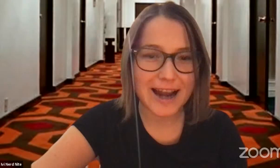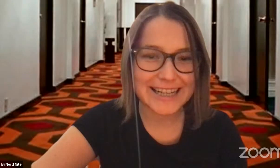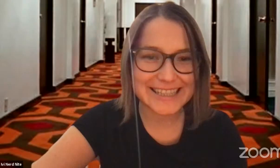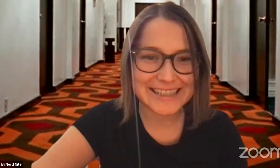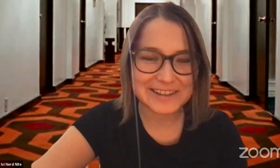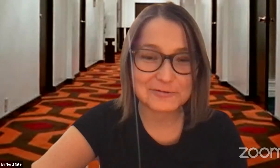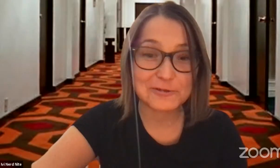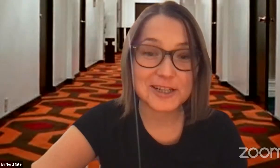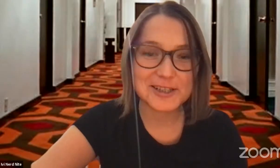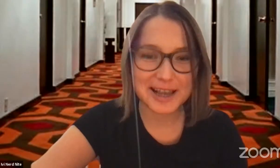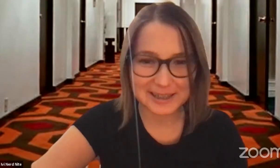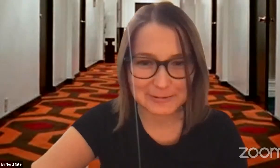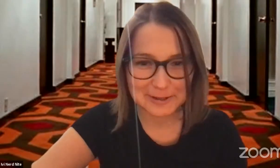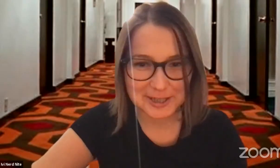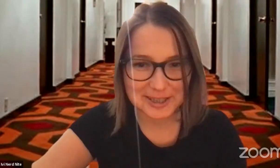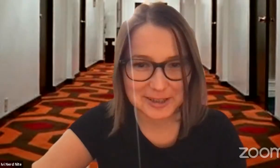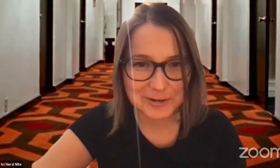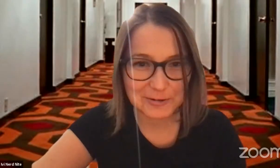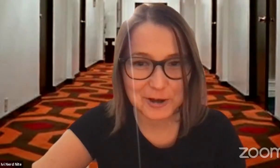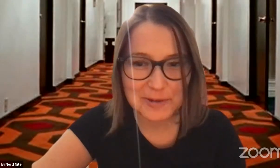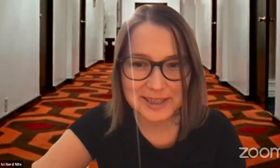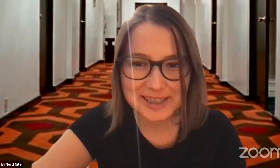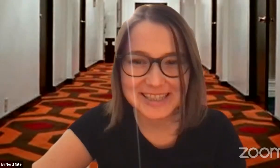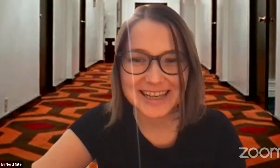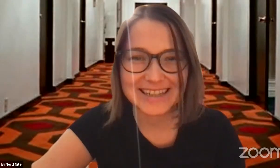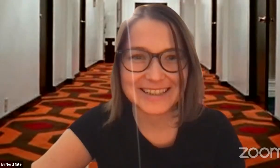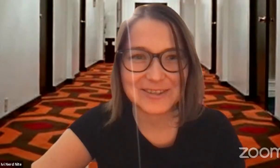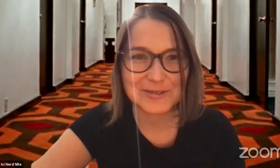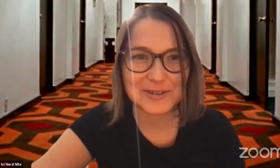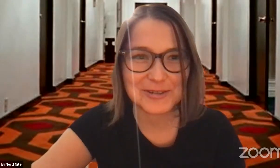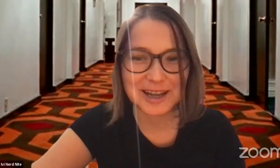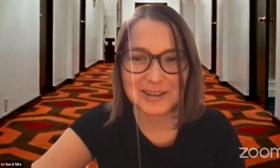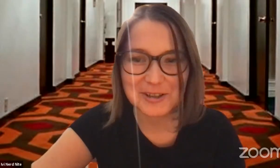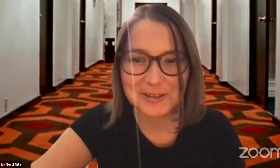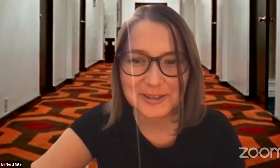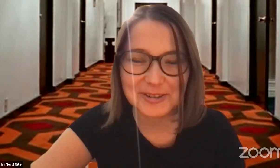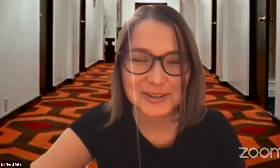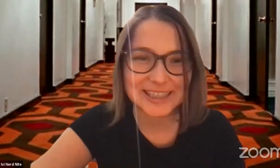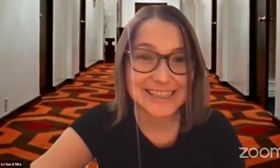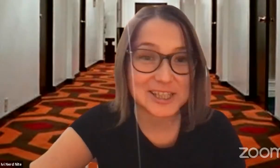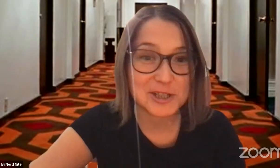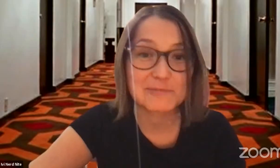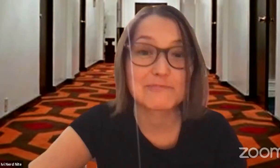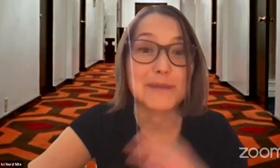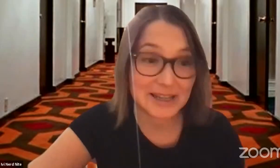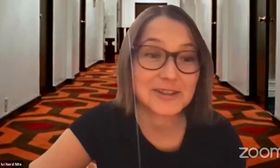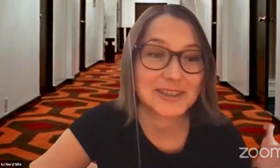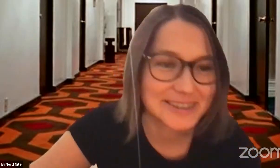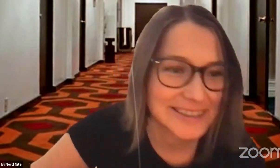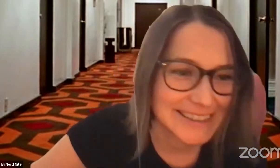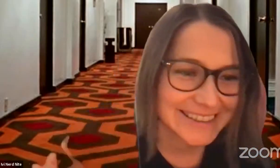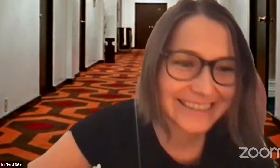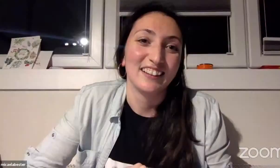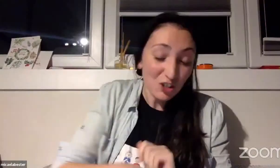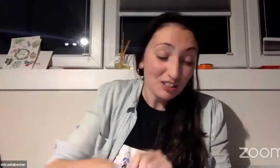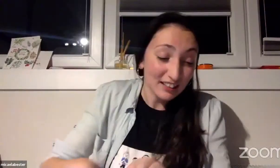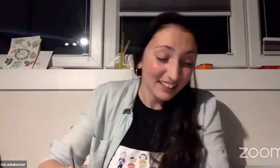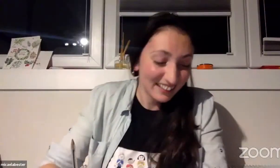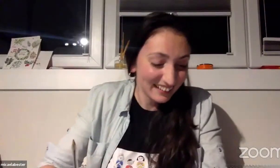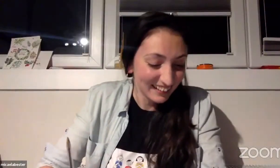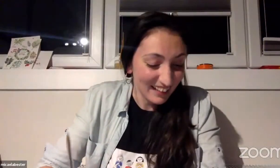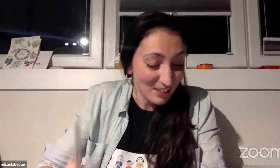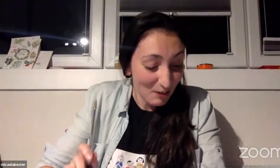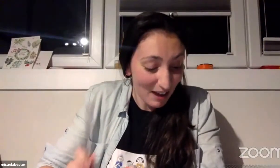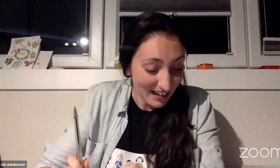wondering, why is it that the French sign language is so dominant? Is that a socio-cultural, or is it just better?